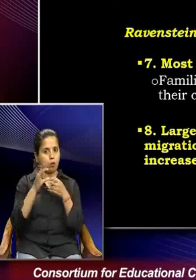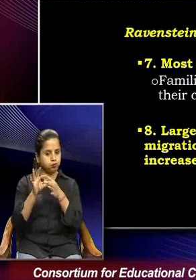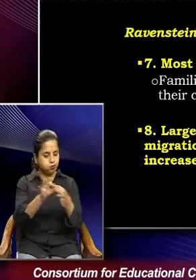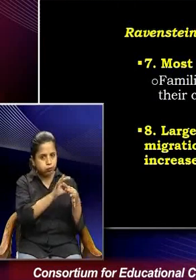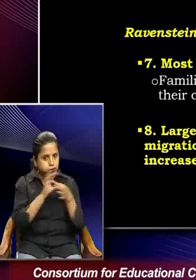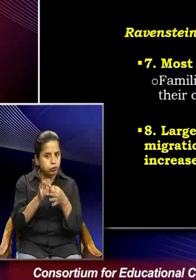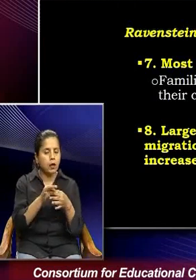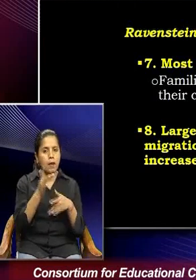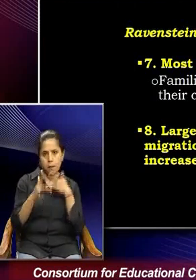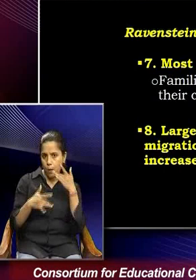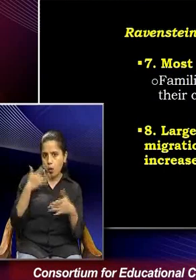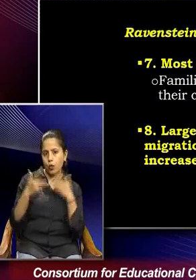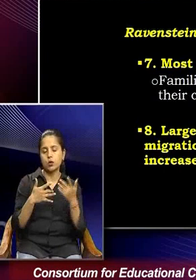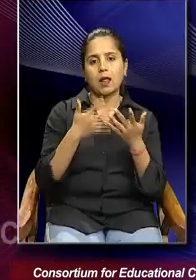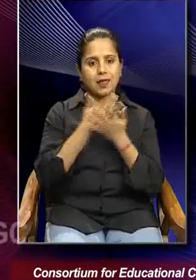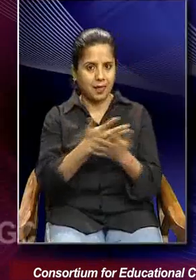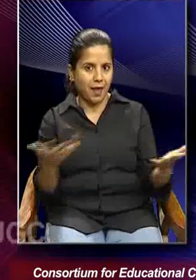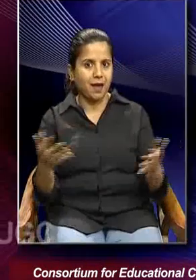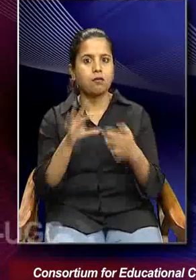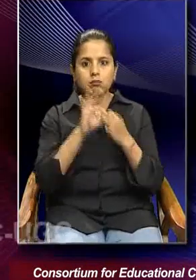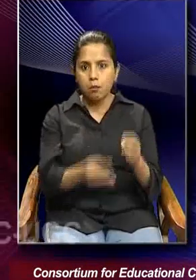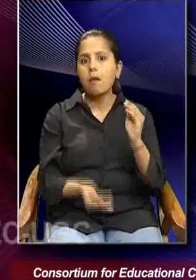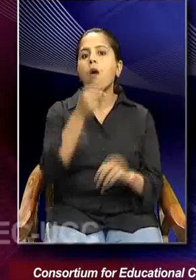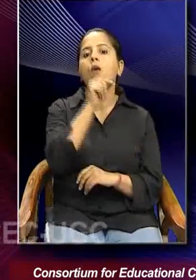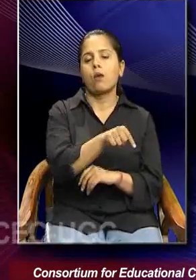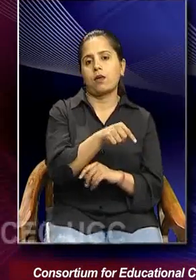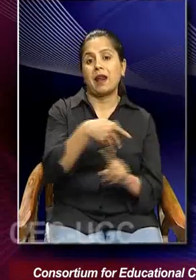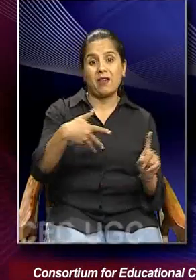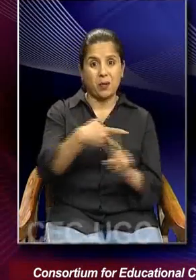both emotional and material. So with this background,